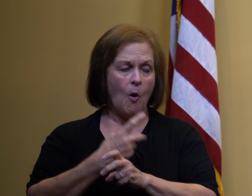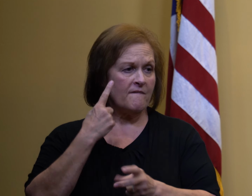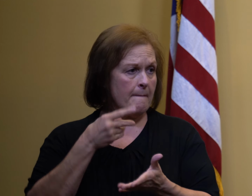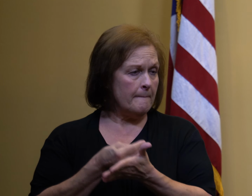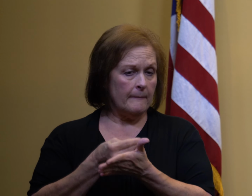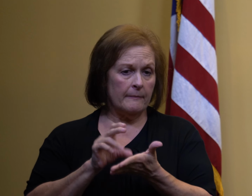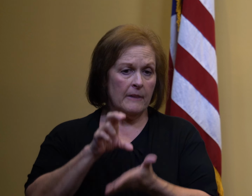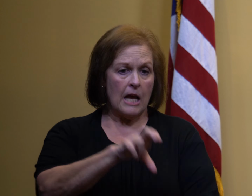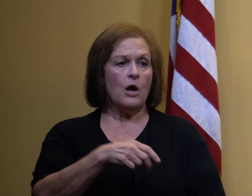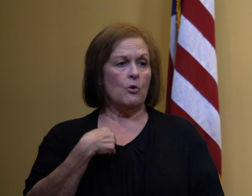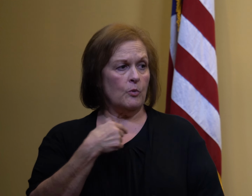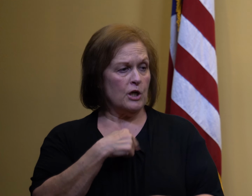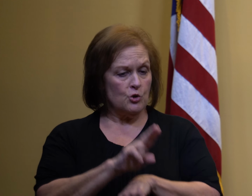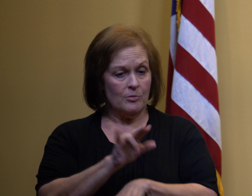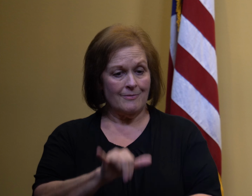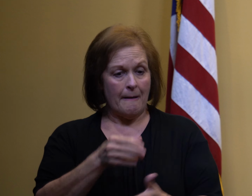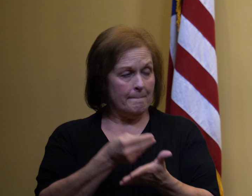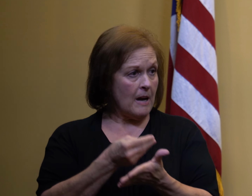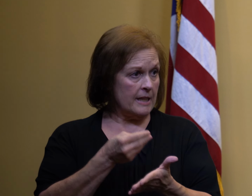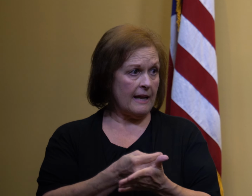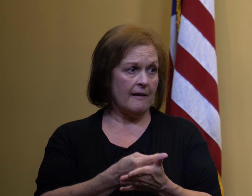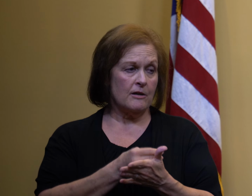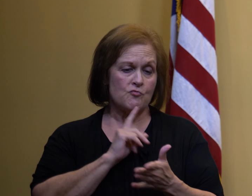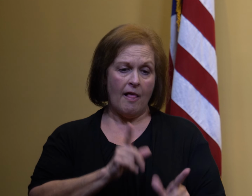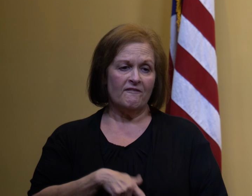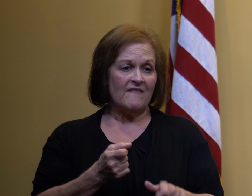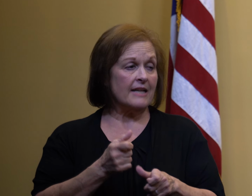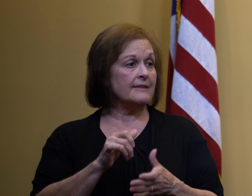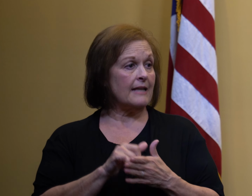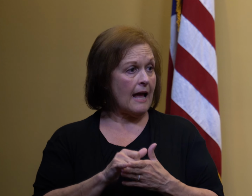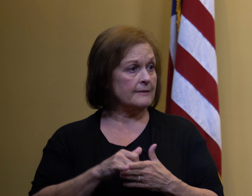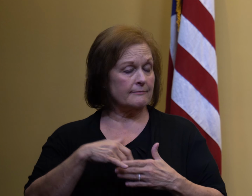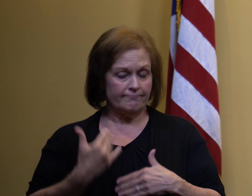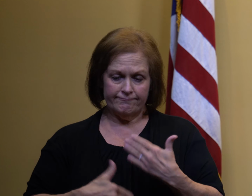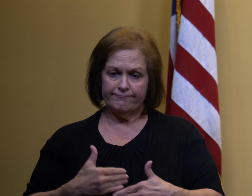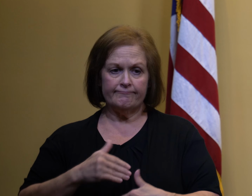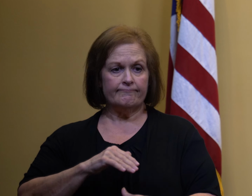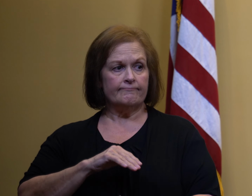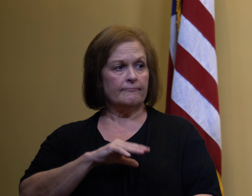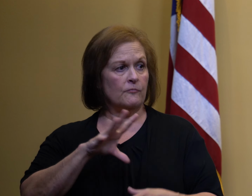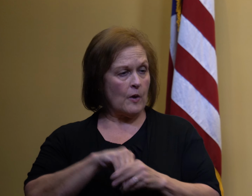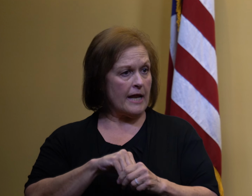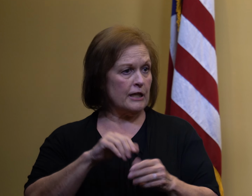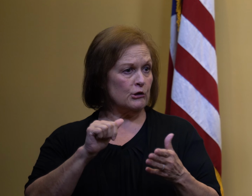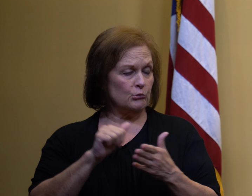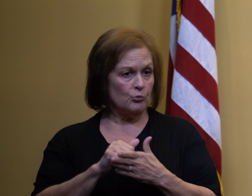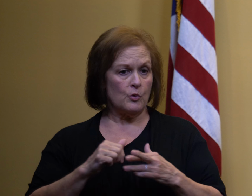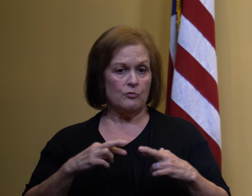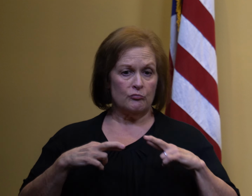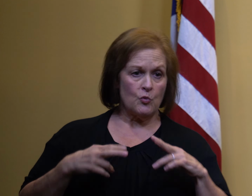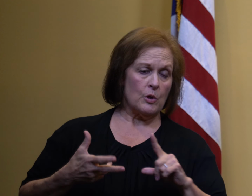allocation, and we put those dollars to work real fast. And that's on the ground relative to retention, relative